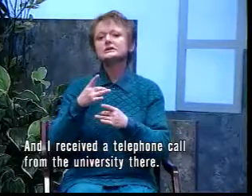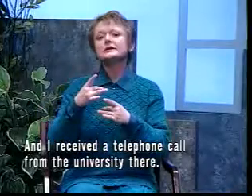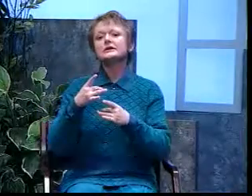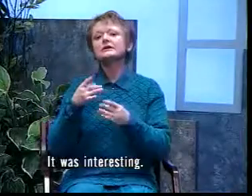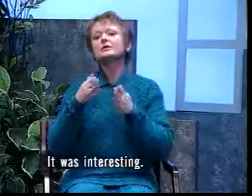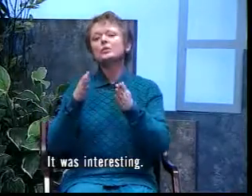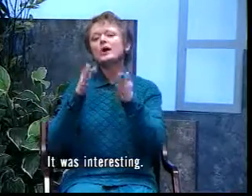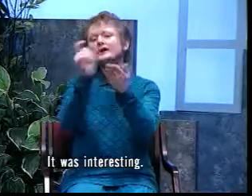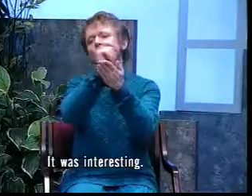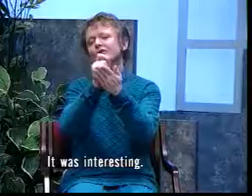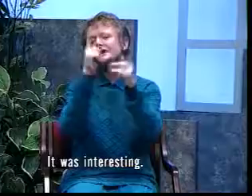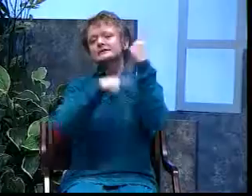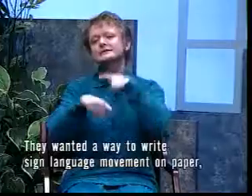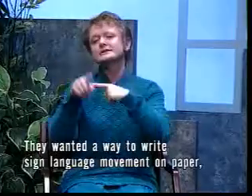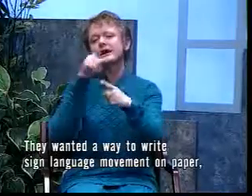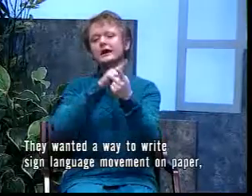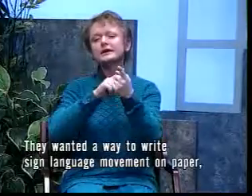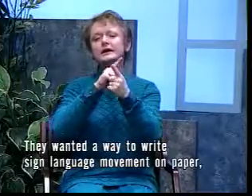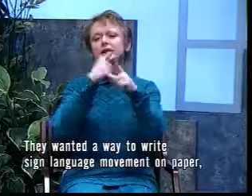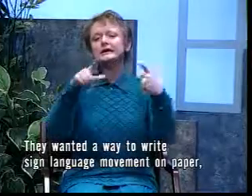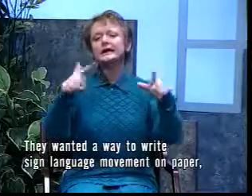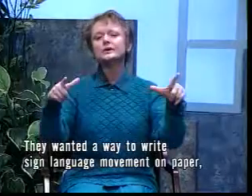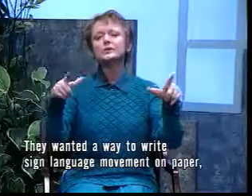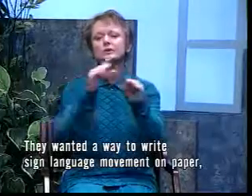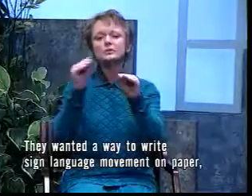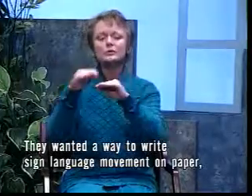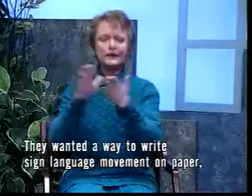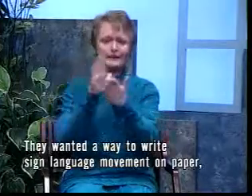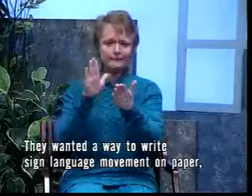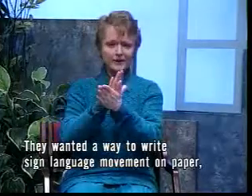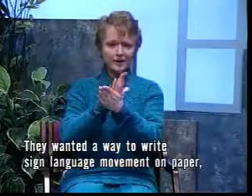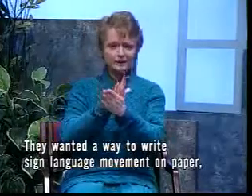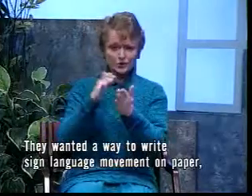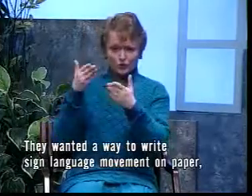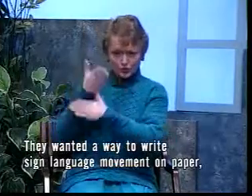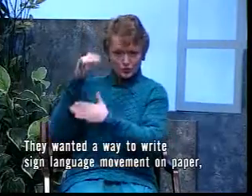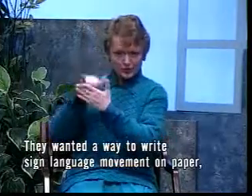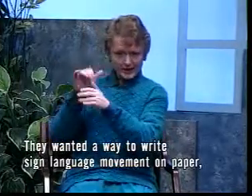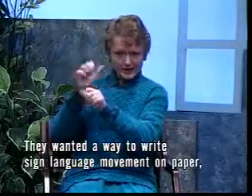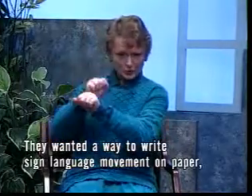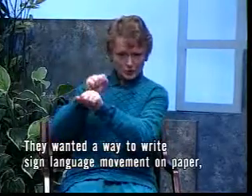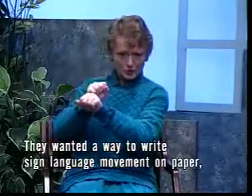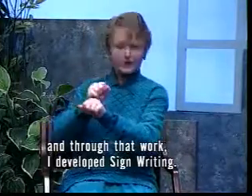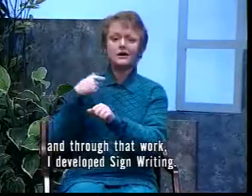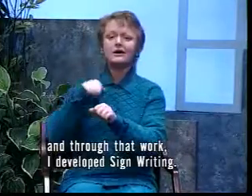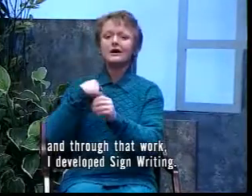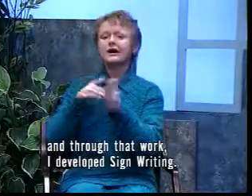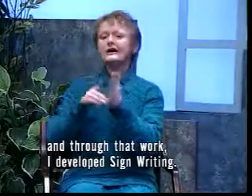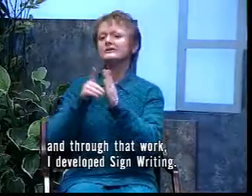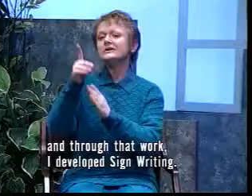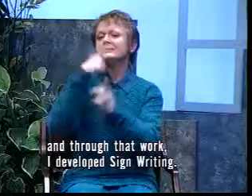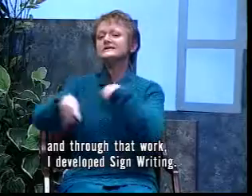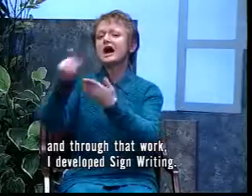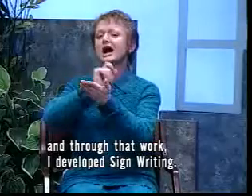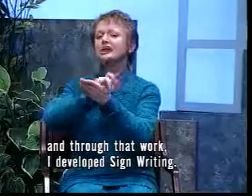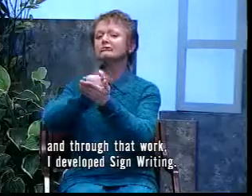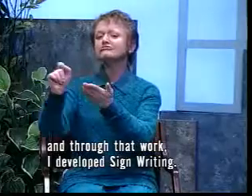was interesting. They wanted a way to write sign language movement on paper, and through that work, I developed